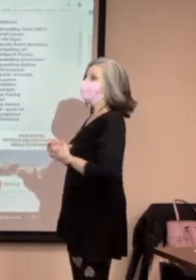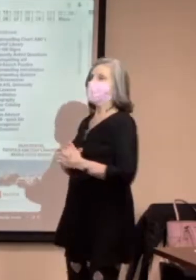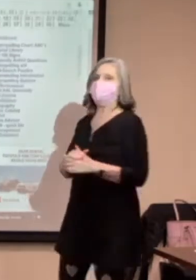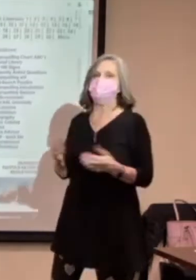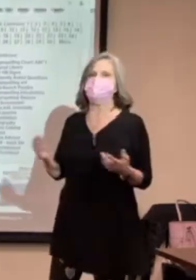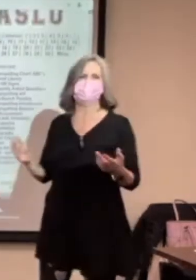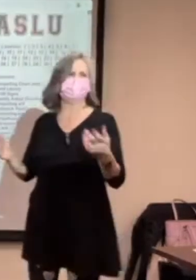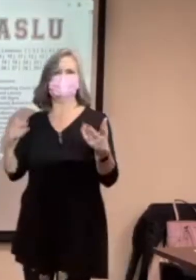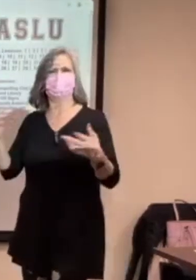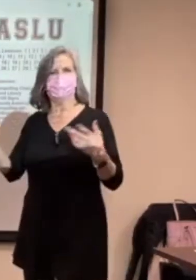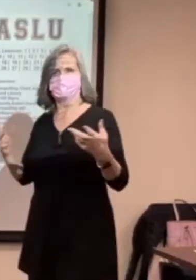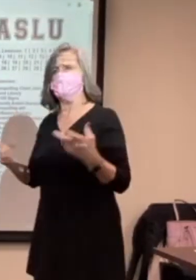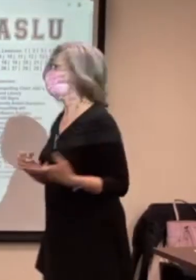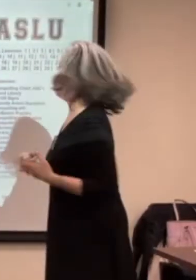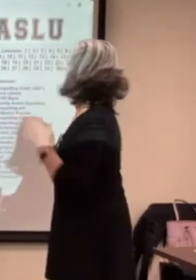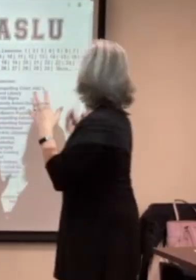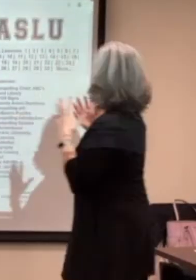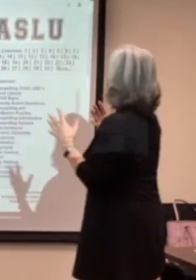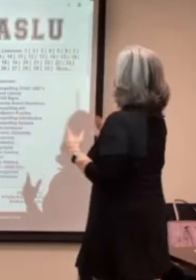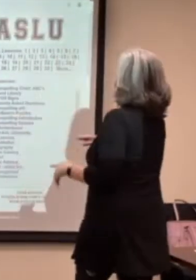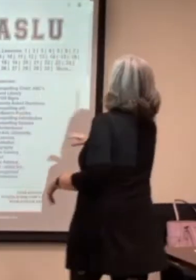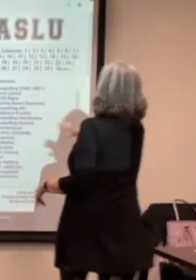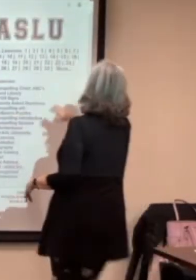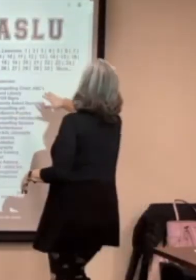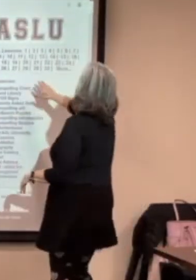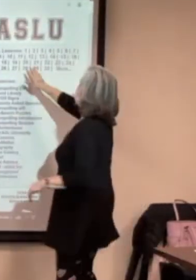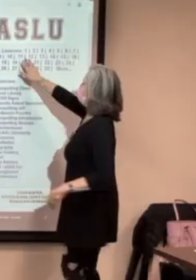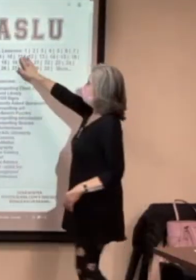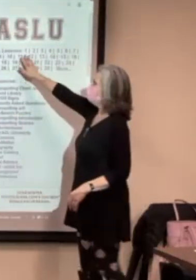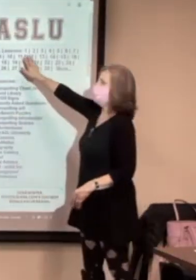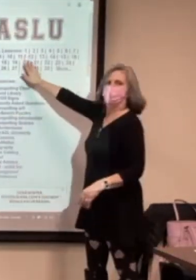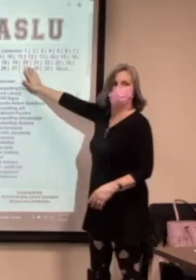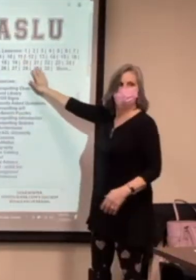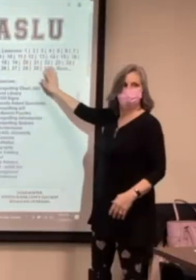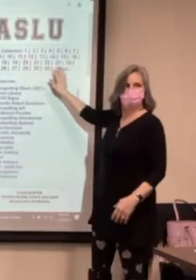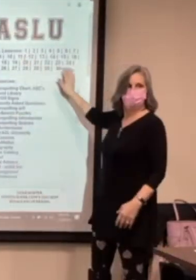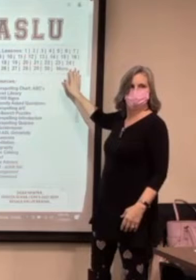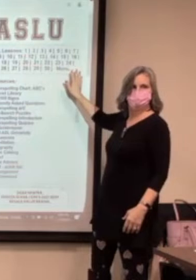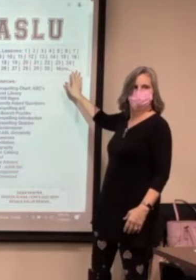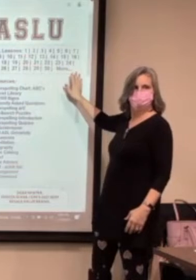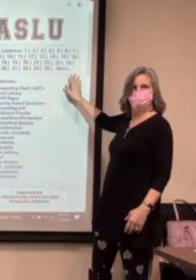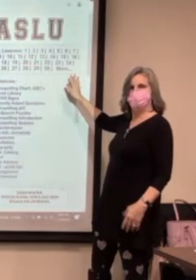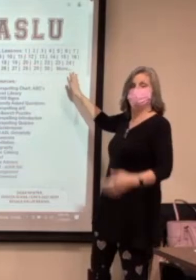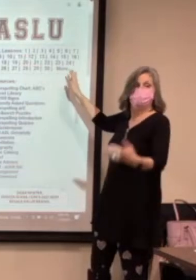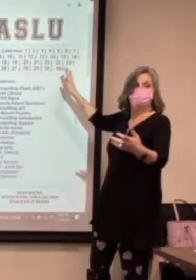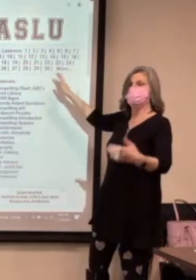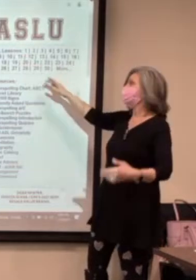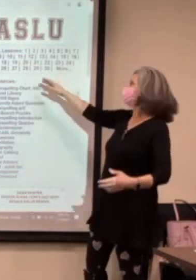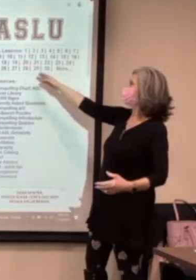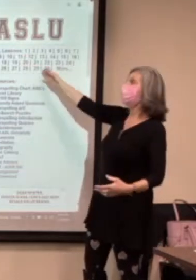Yeah, it's too much to do both, right? Because I get sidetracked. So these are all the different lessons. Now, of course, you can do them in